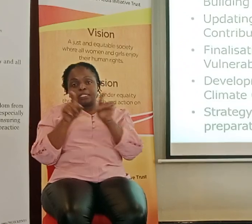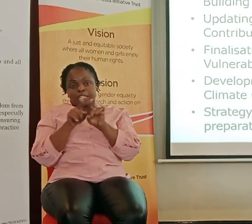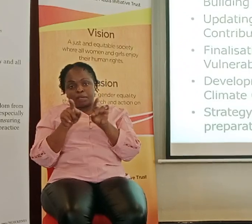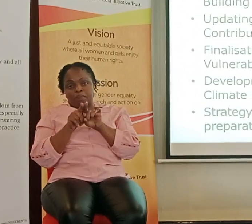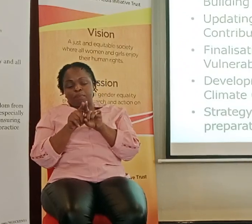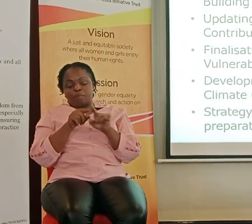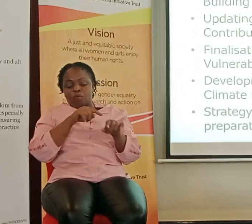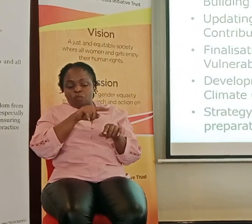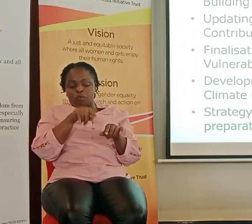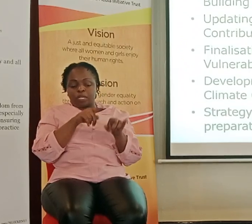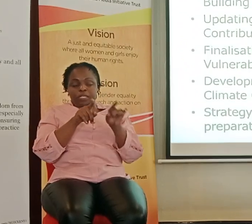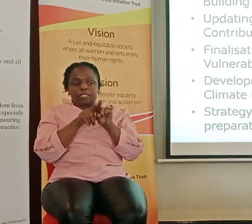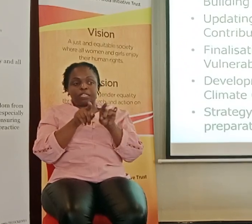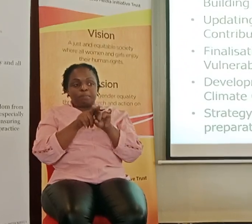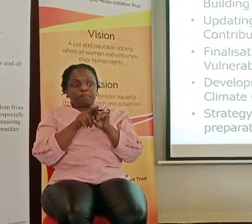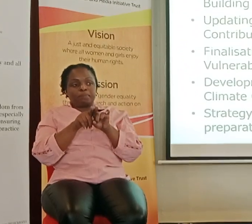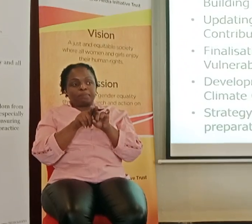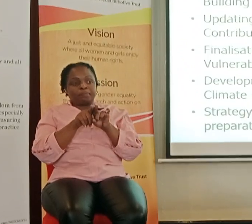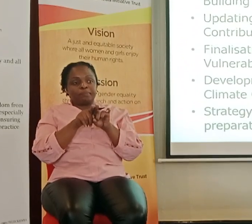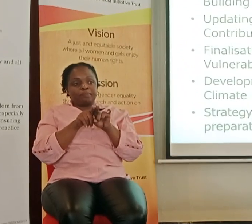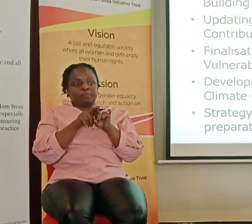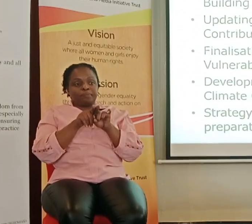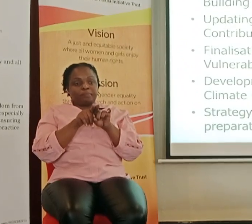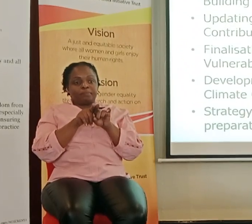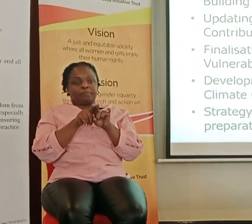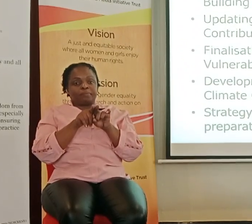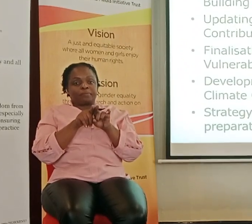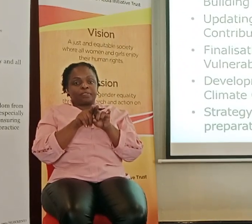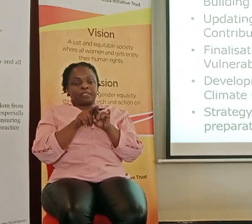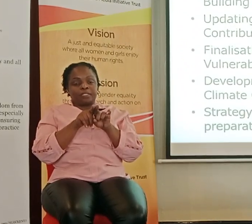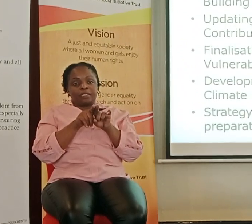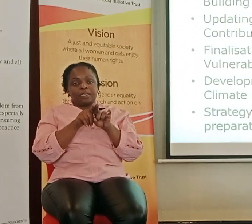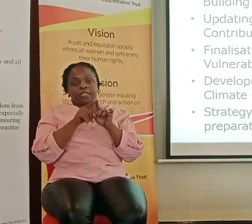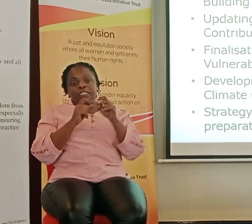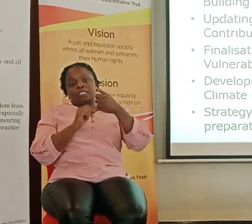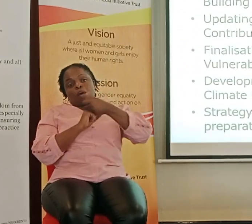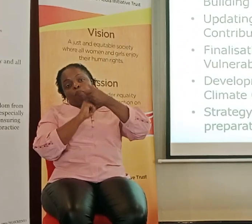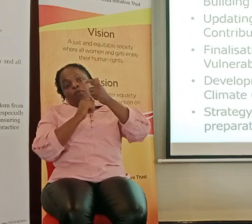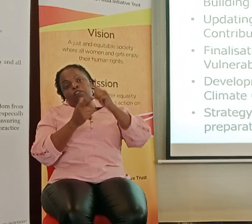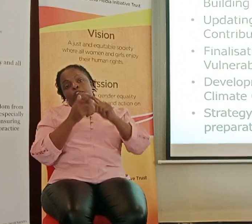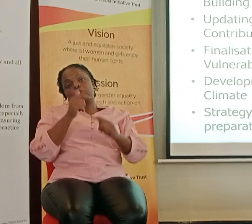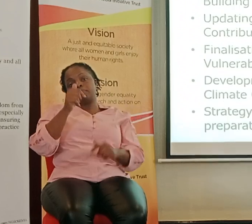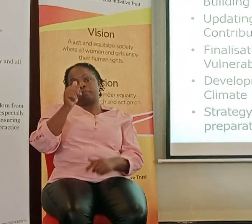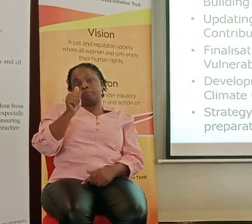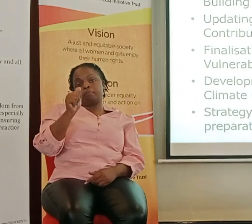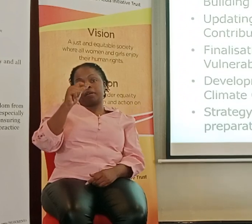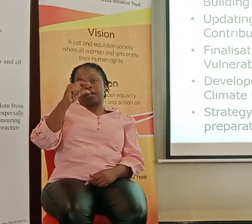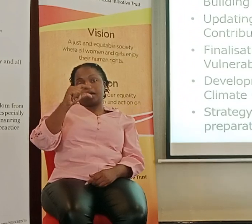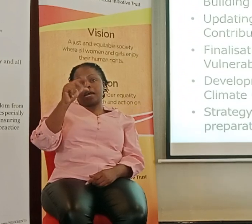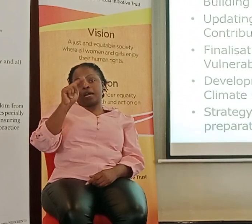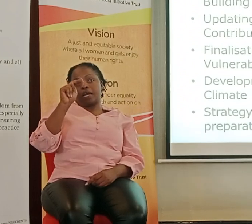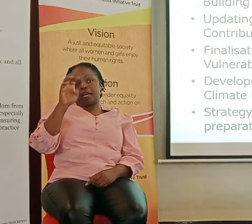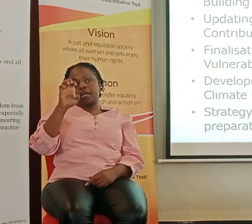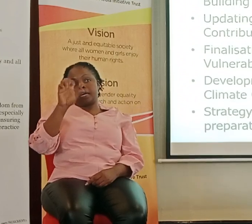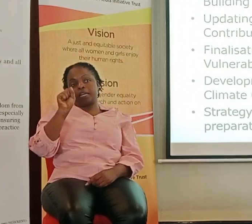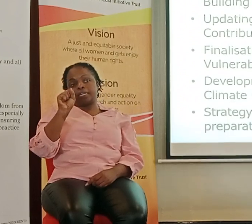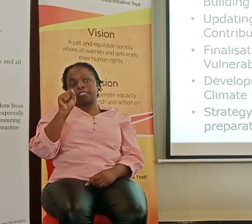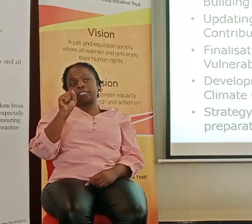Then we are also with support from Agnes, the African Group of Expert